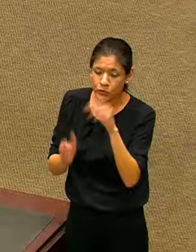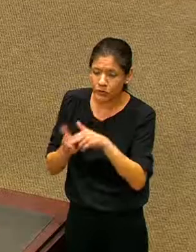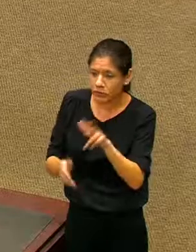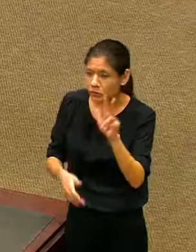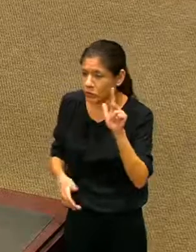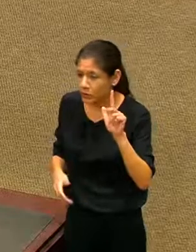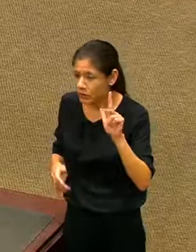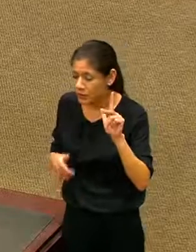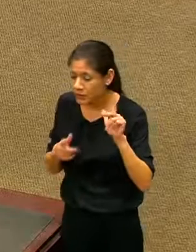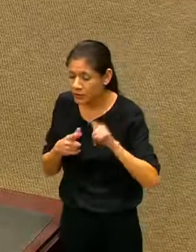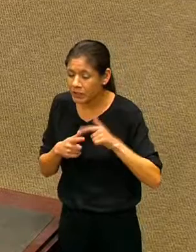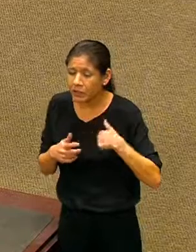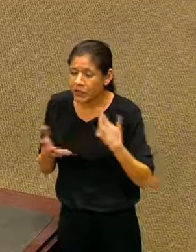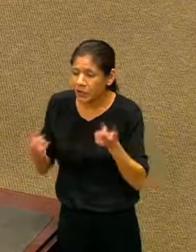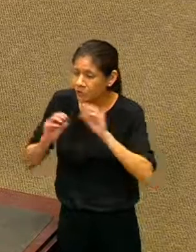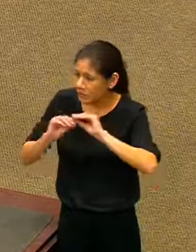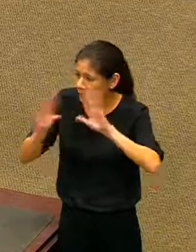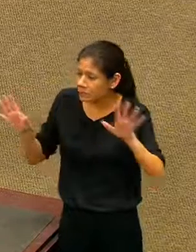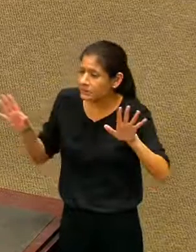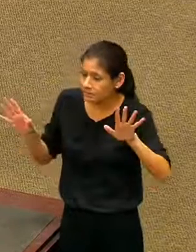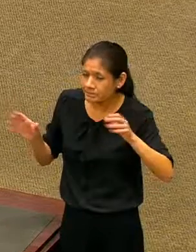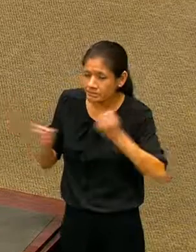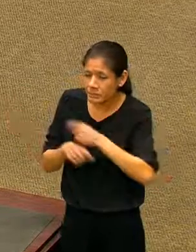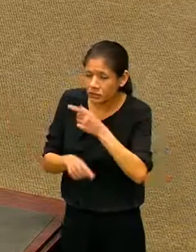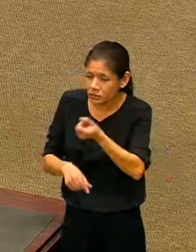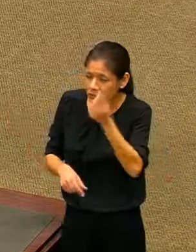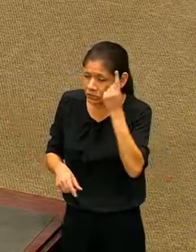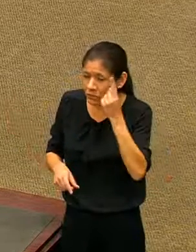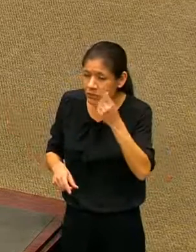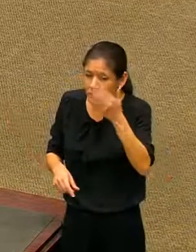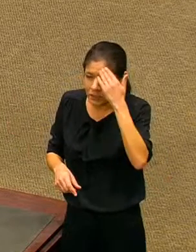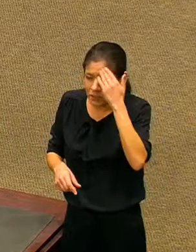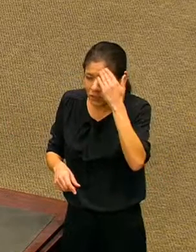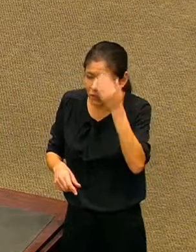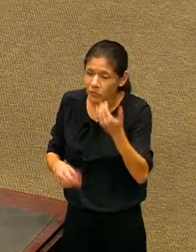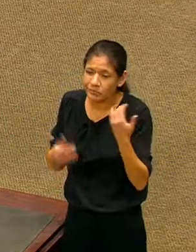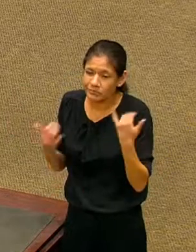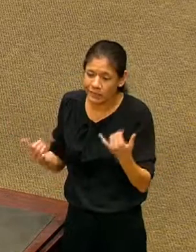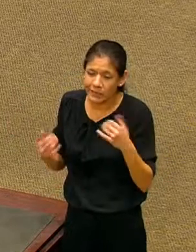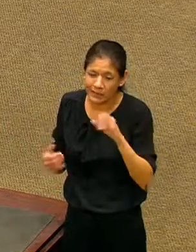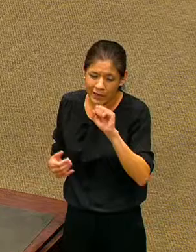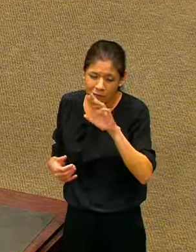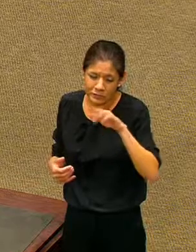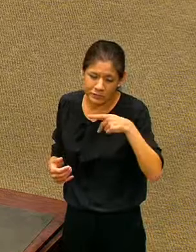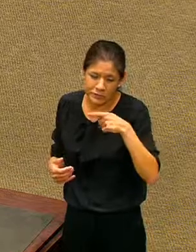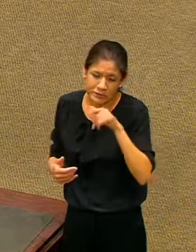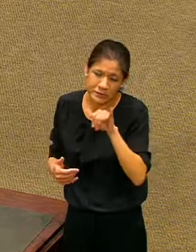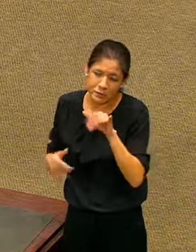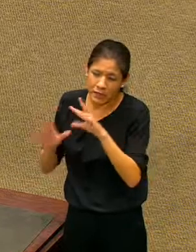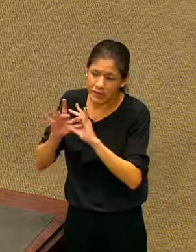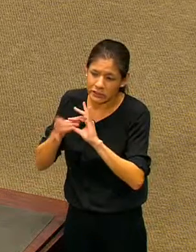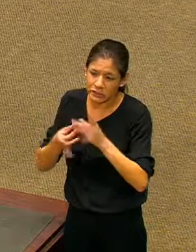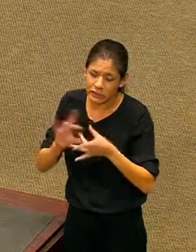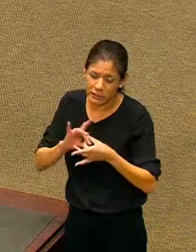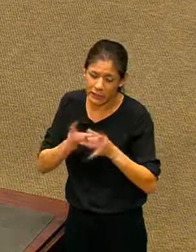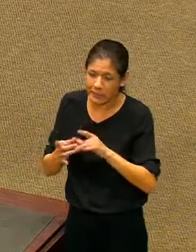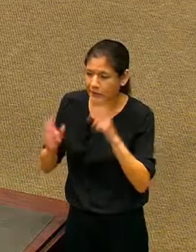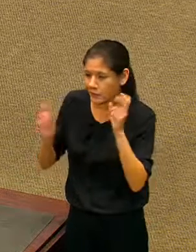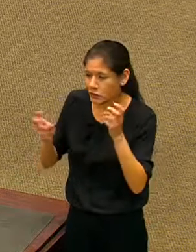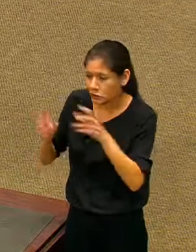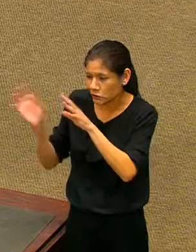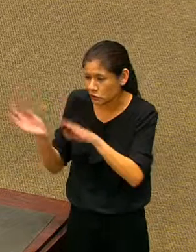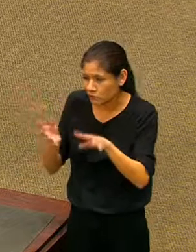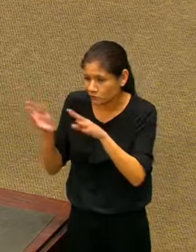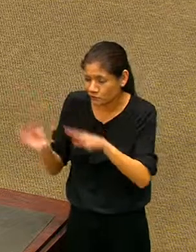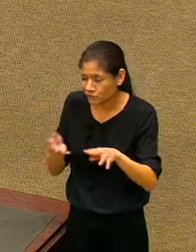2023. And one thing I want to make people understand, I think everybody's aware of supply chain issues throughout the nation. One of our goals for